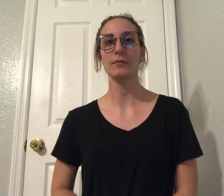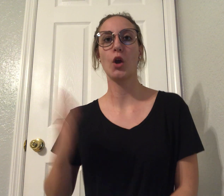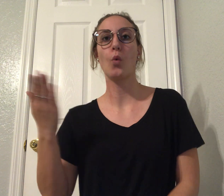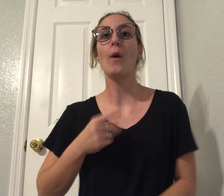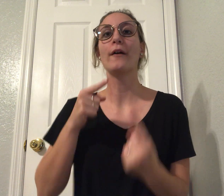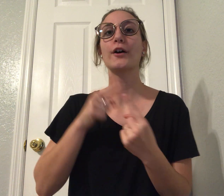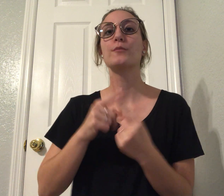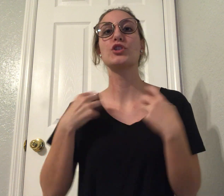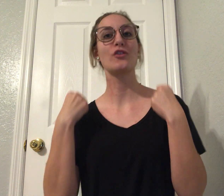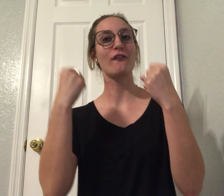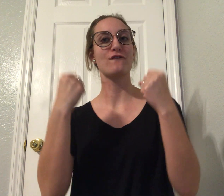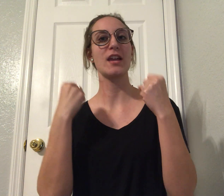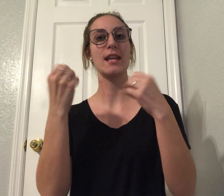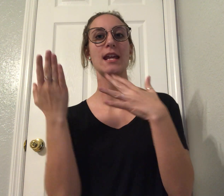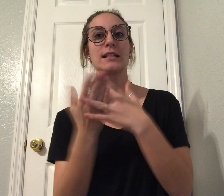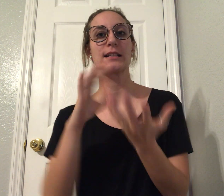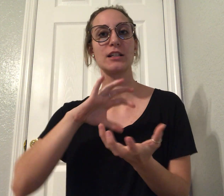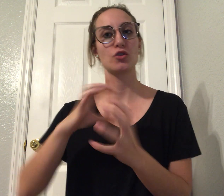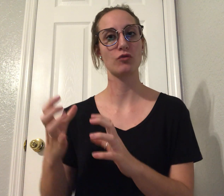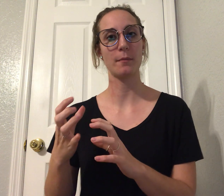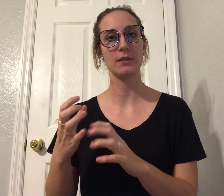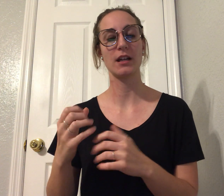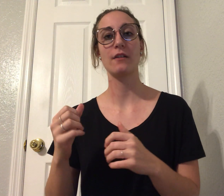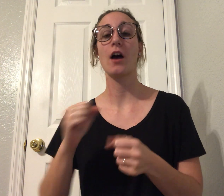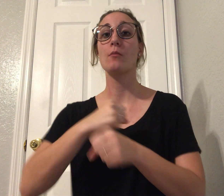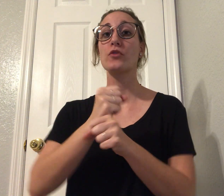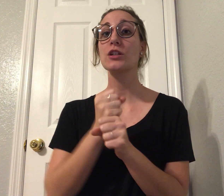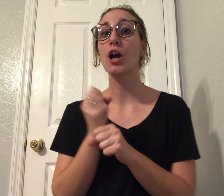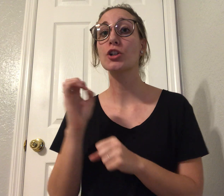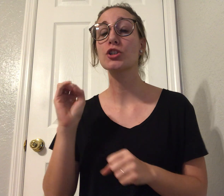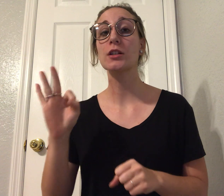Welcome to Fitness Disrupted, a production of iHeart Radio.